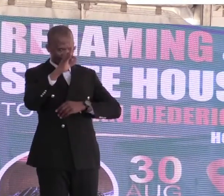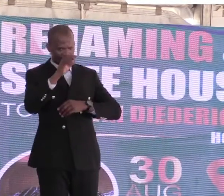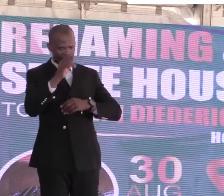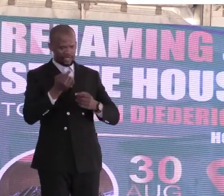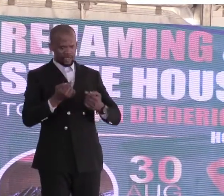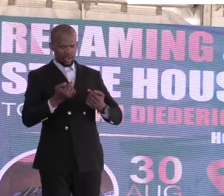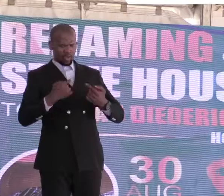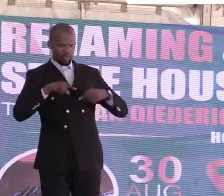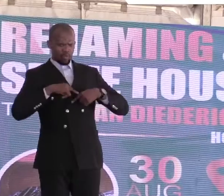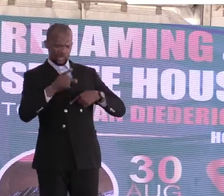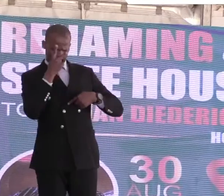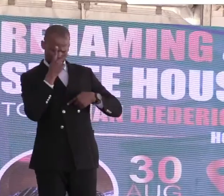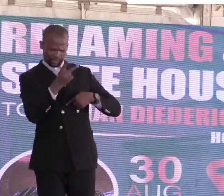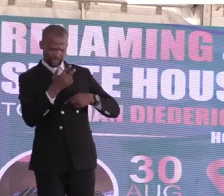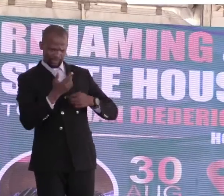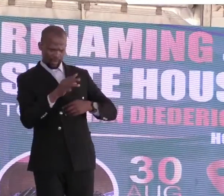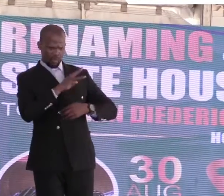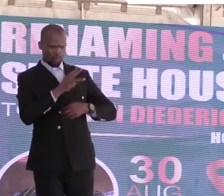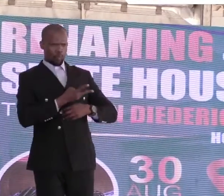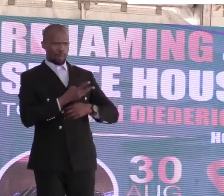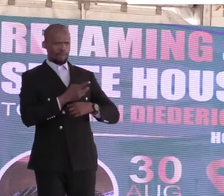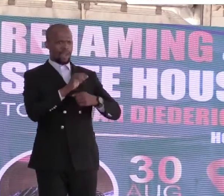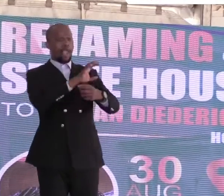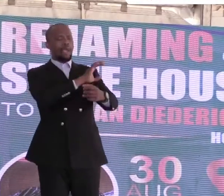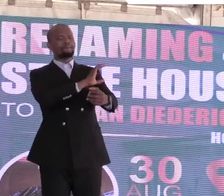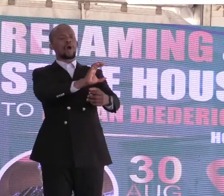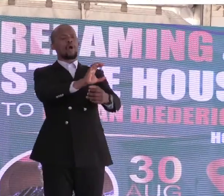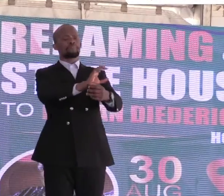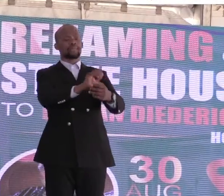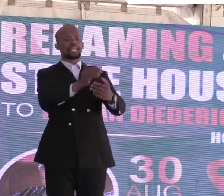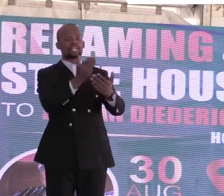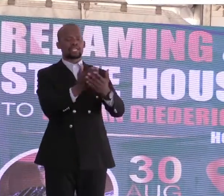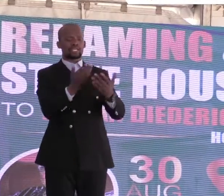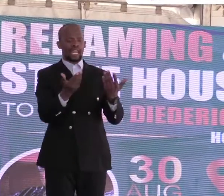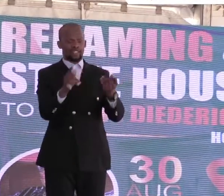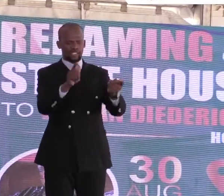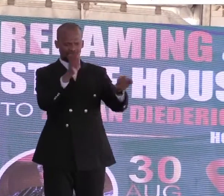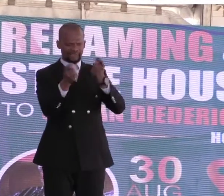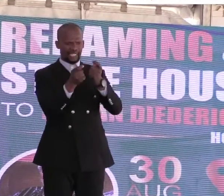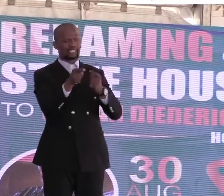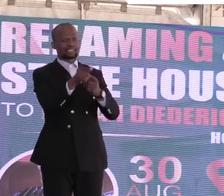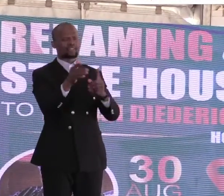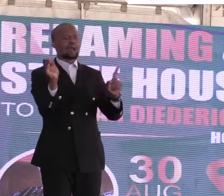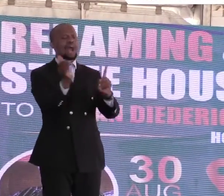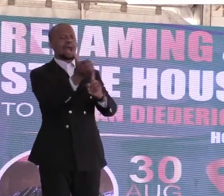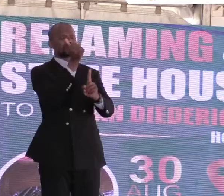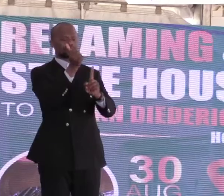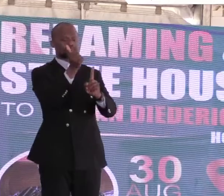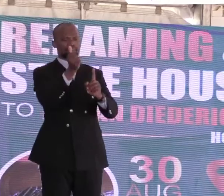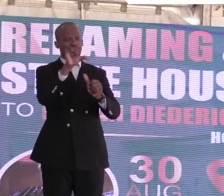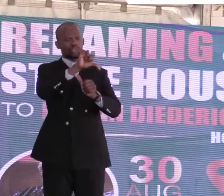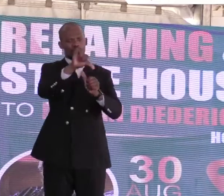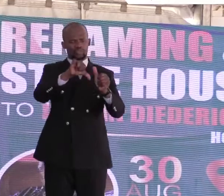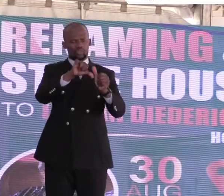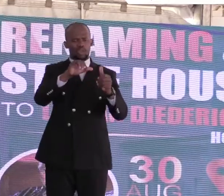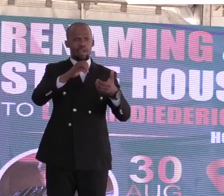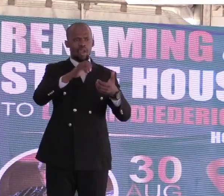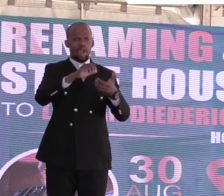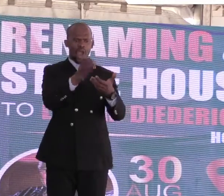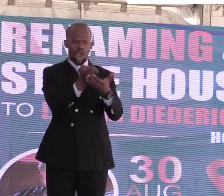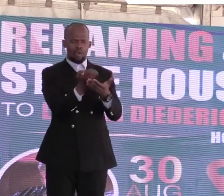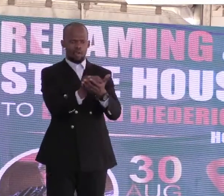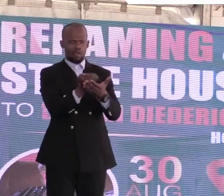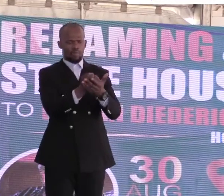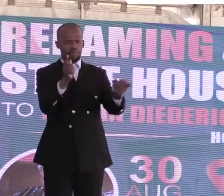of the firm view that women empowerment can truly be a game changer to achieve socio-economic transformation. It is